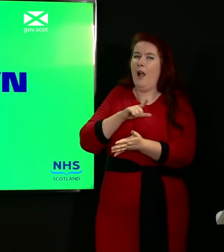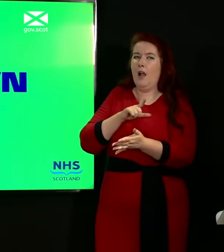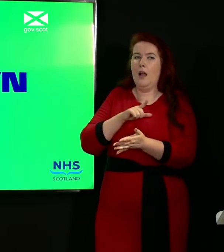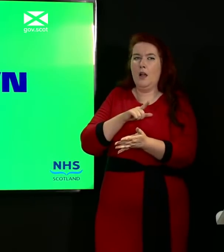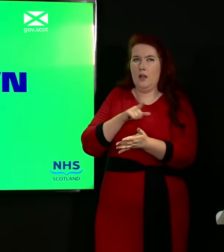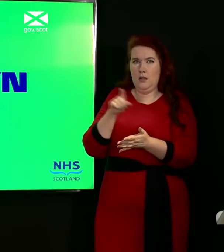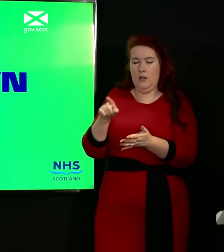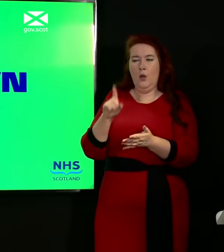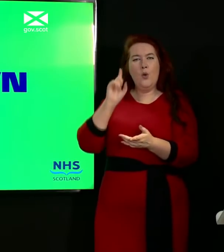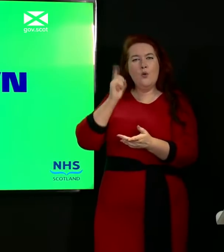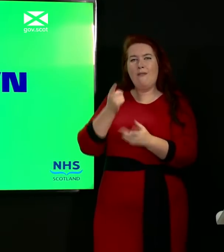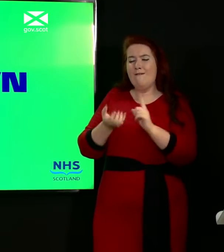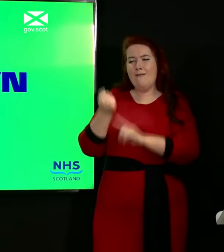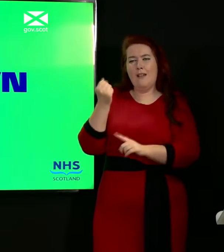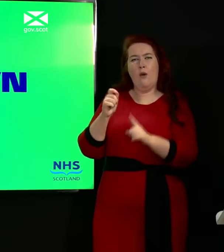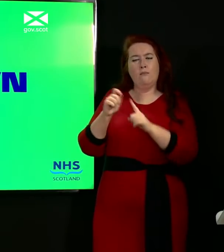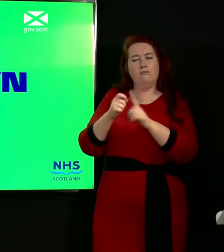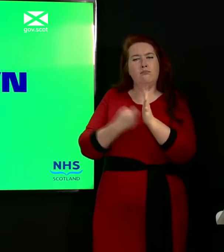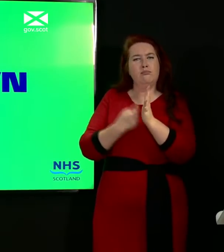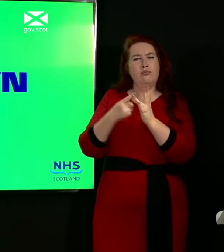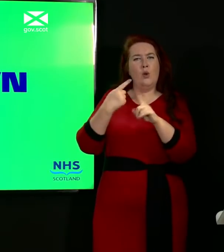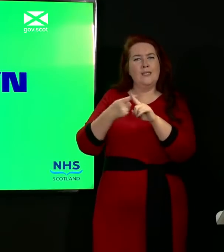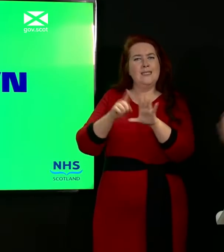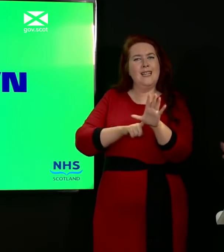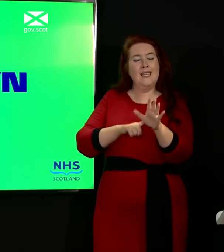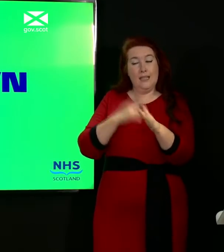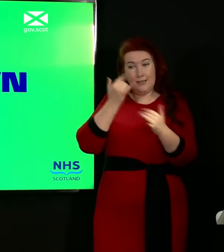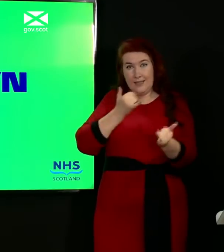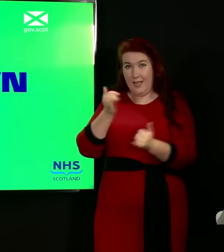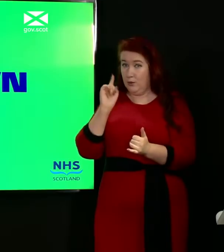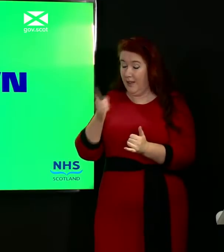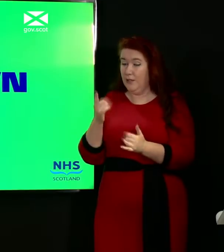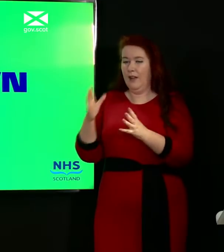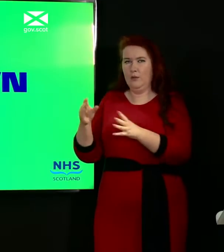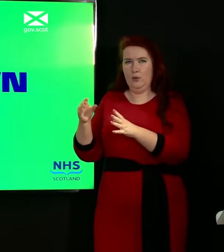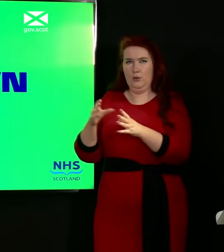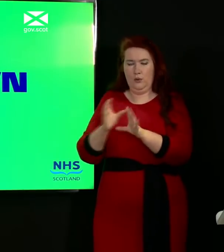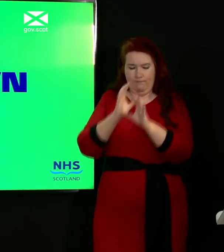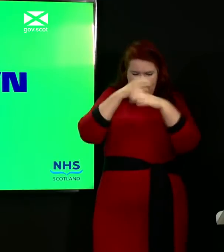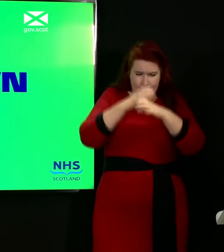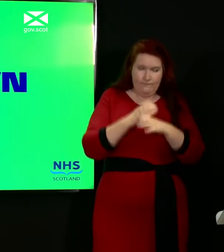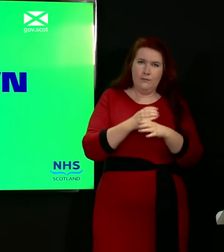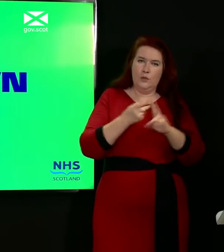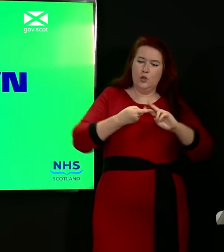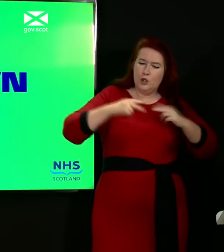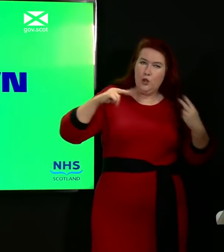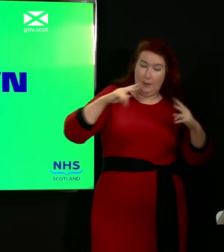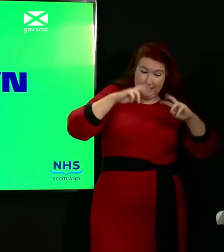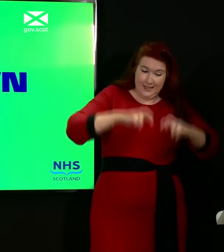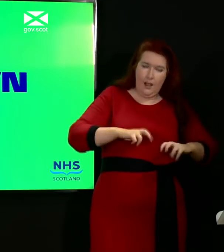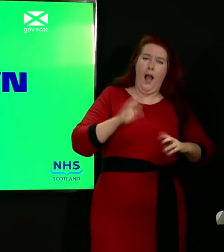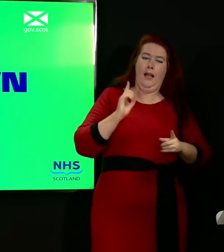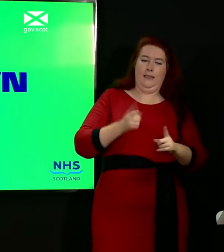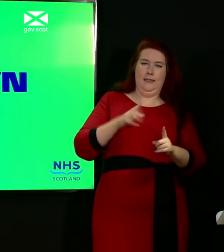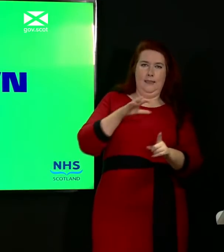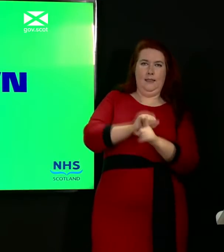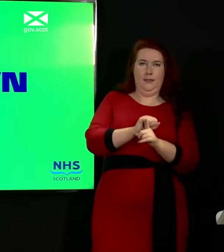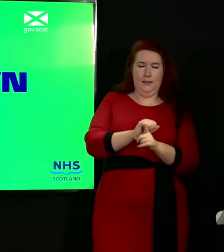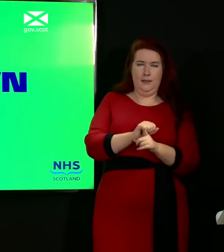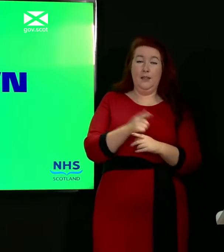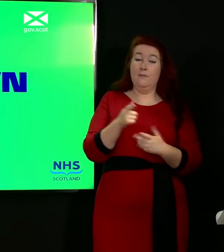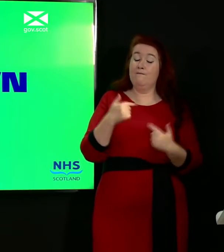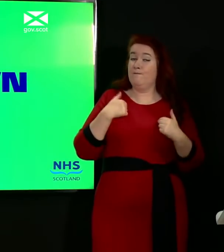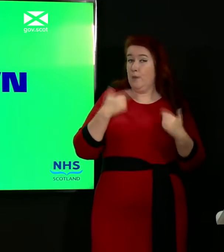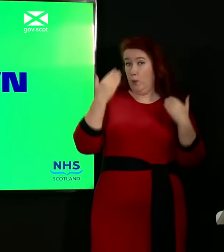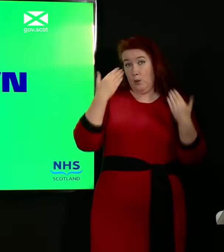from a proxy test. So you don't know if it's that variant. You have to do the genomics. We simply don't know if the vaccine will work